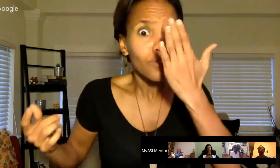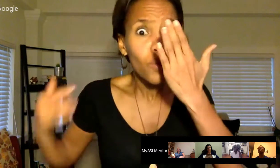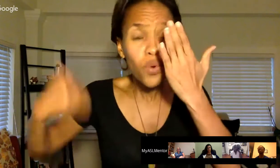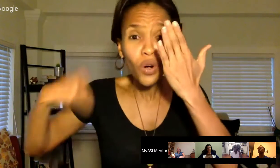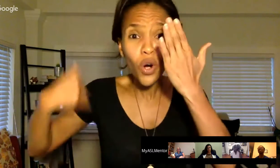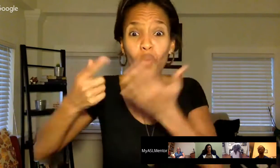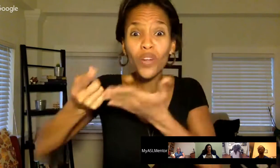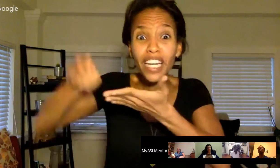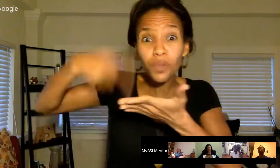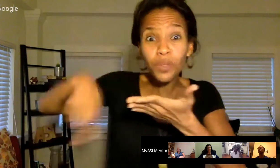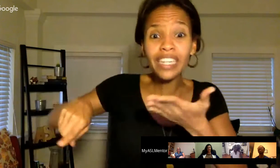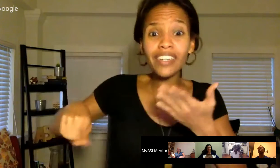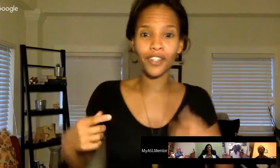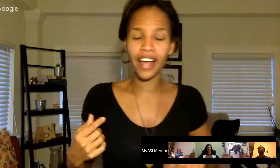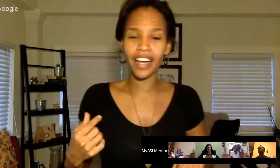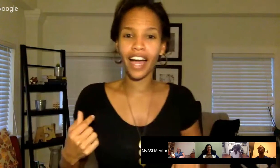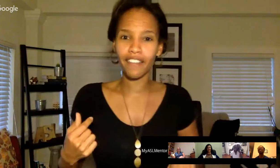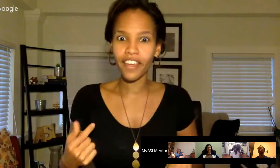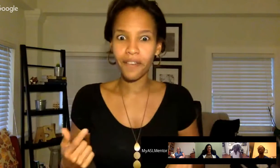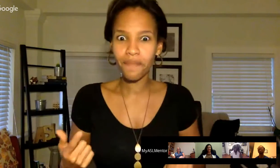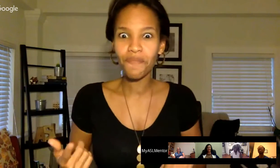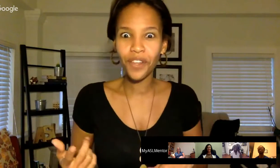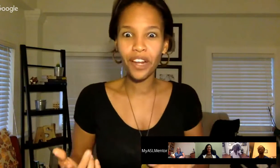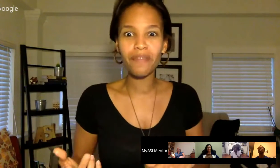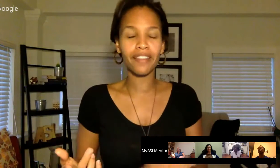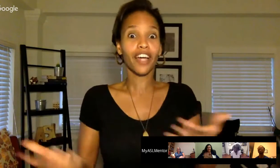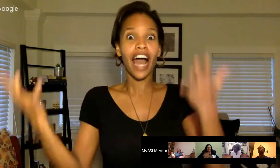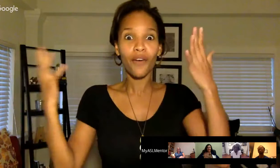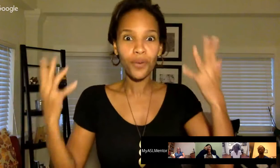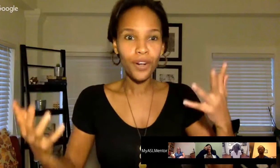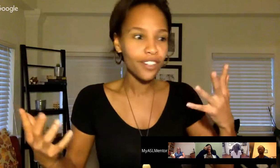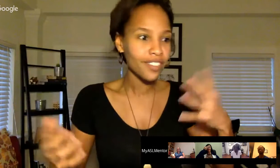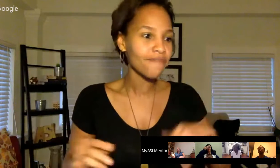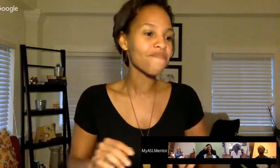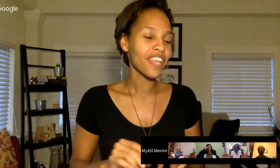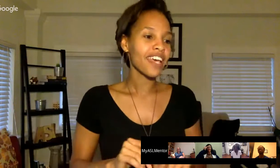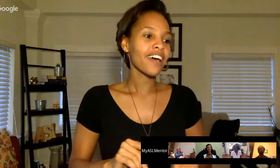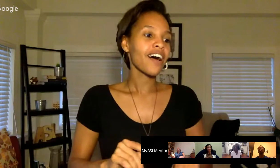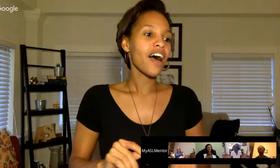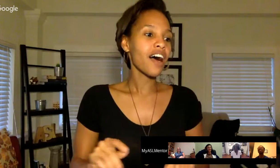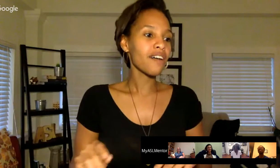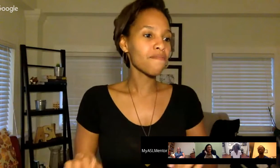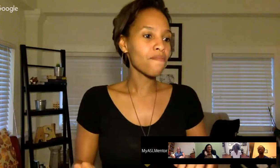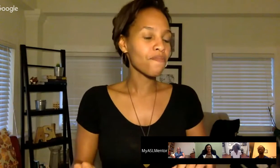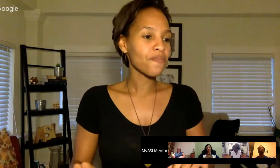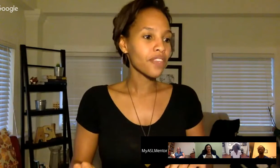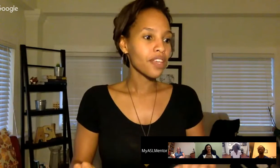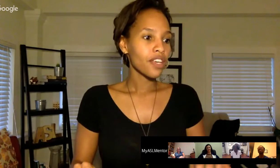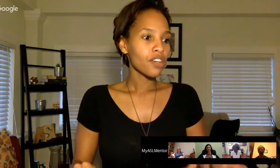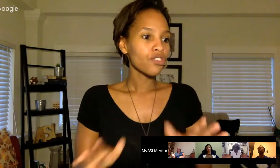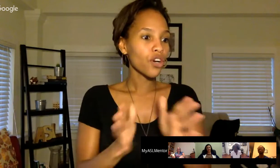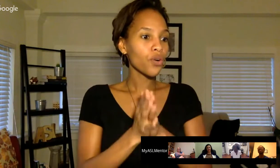Christmas next week or that kind of thing. You know what I mean? Like, how in the world?